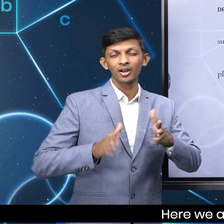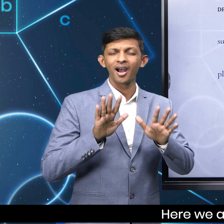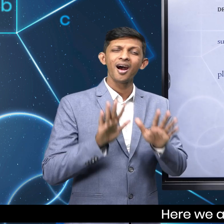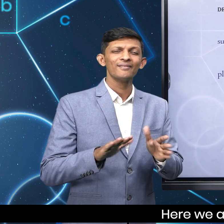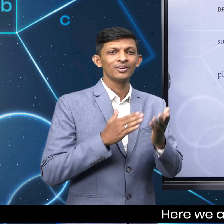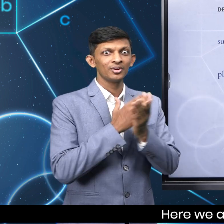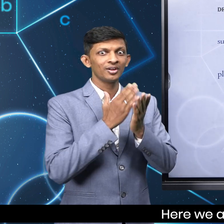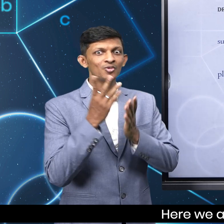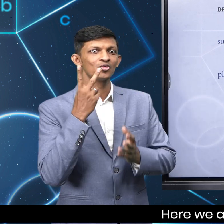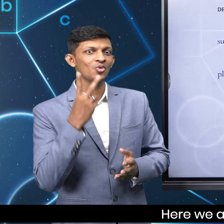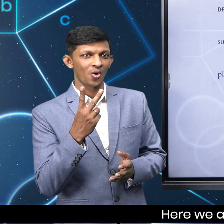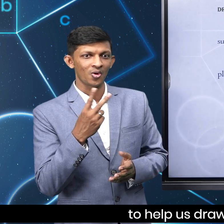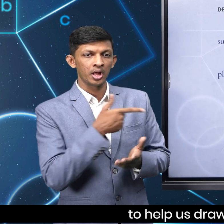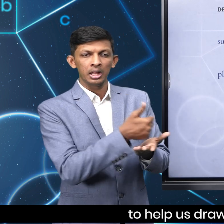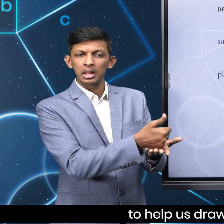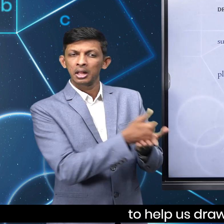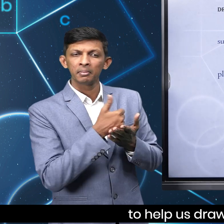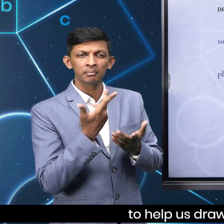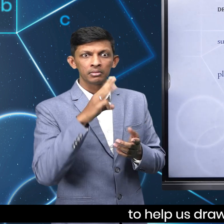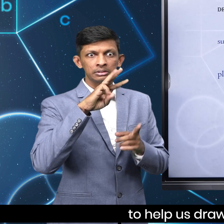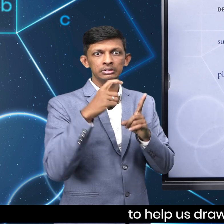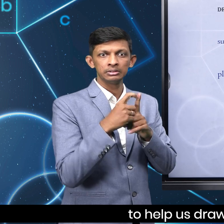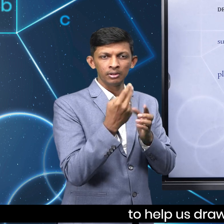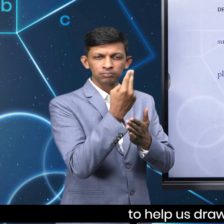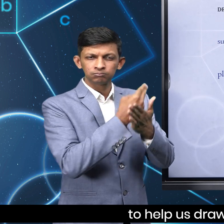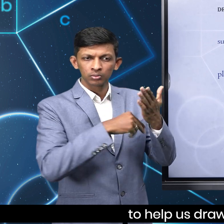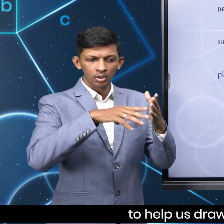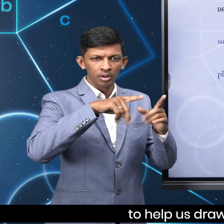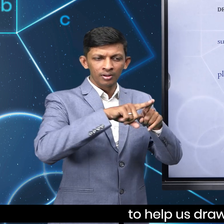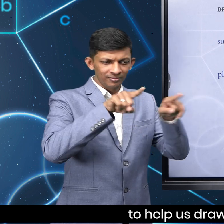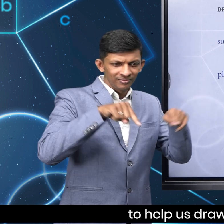Here we are having two techniques to help us draw 3D shapes on a plane surface.